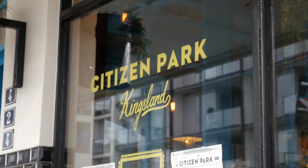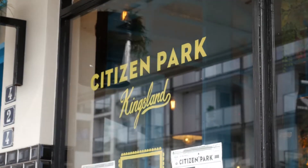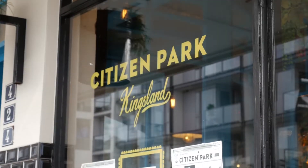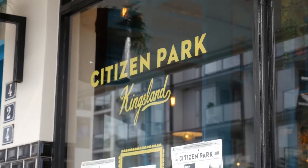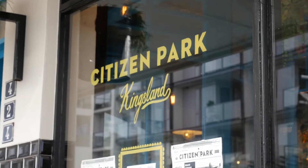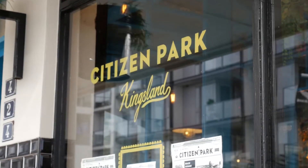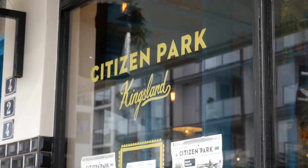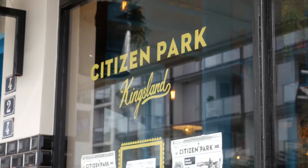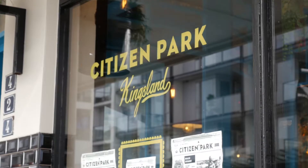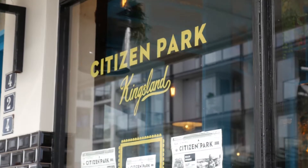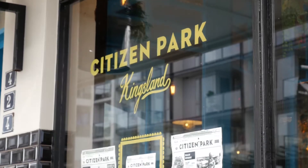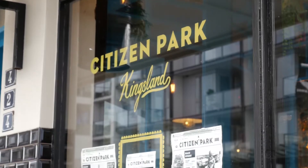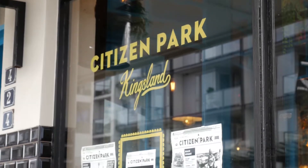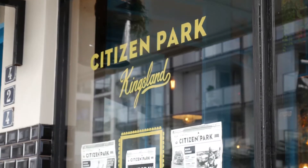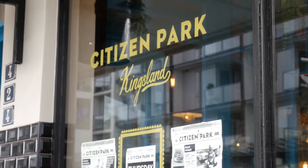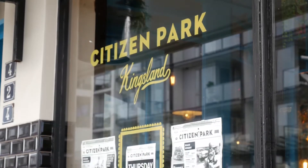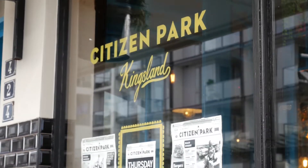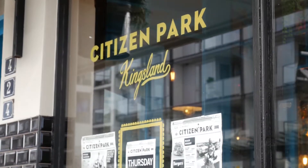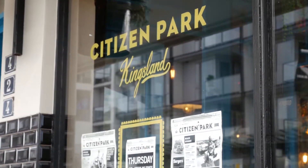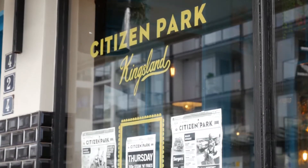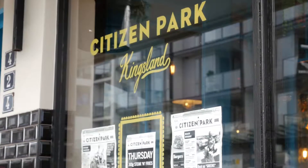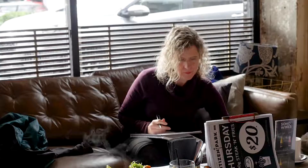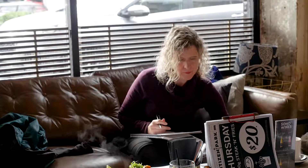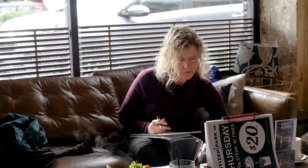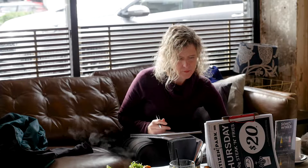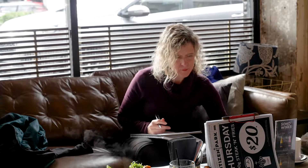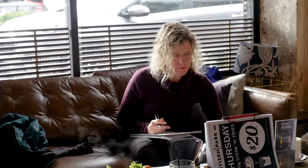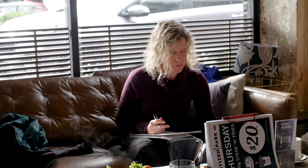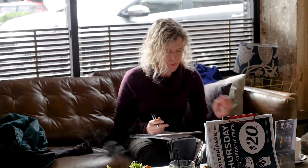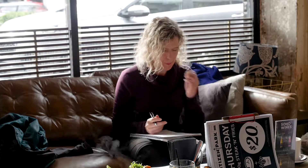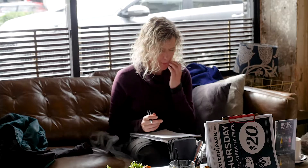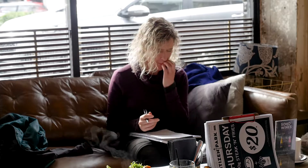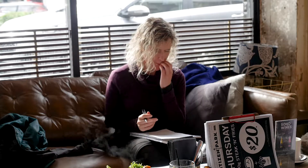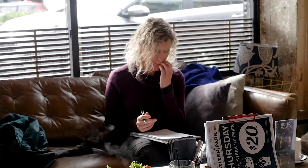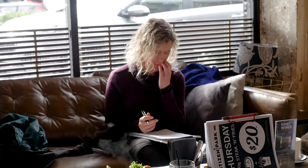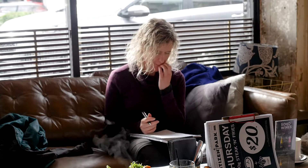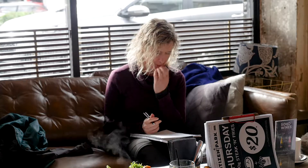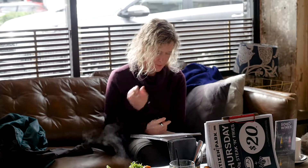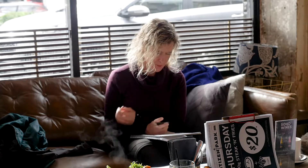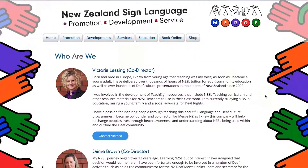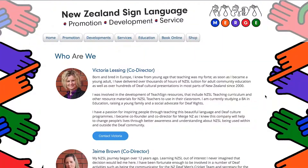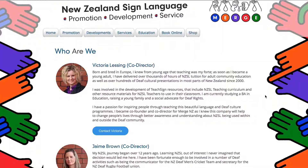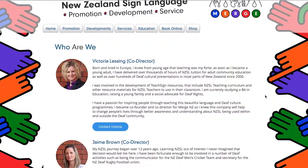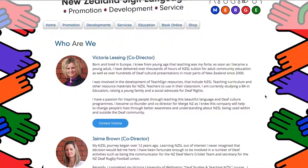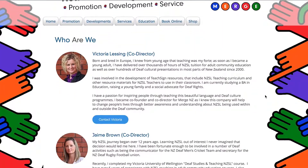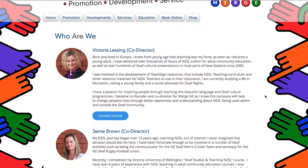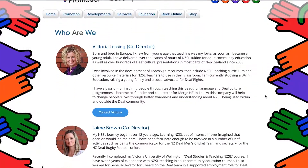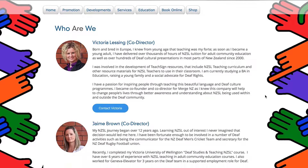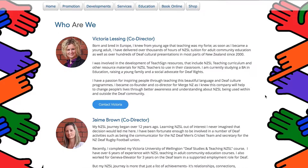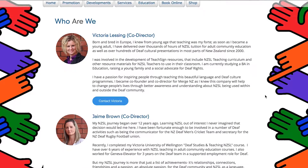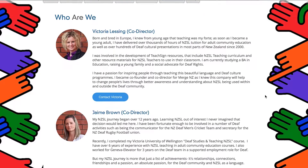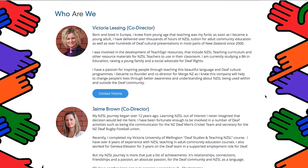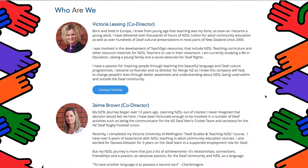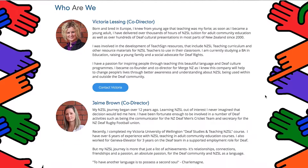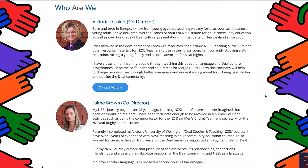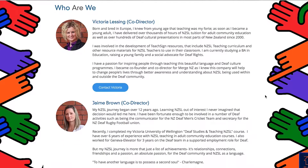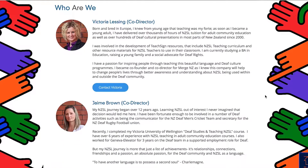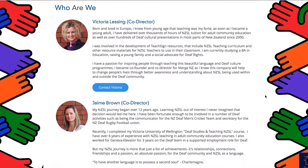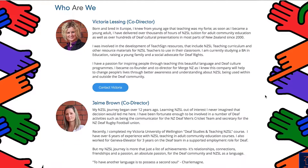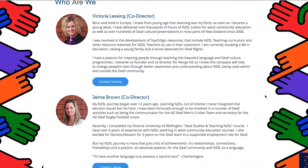New Zealand Sign is, and how I felt slightly disabled not being able to use my body to speak it. Jamie and Victoria are very